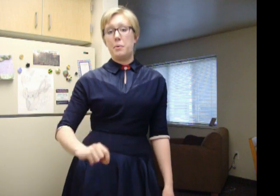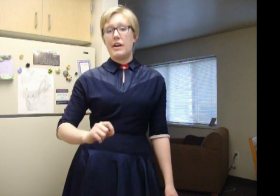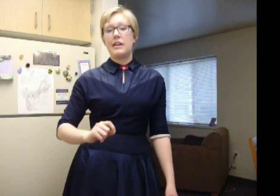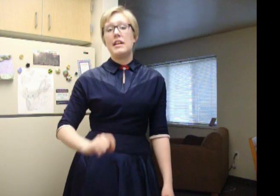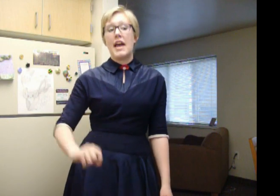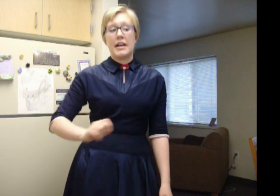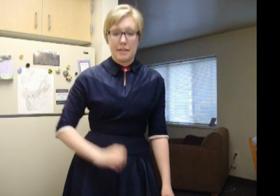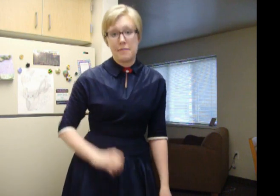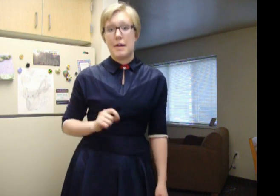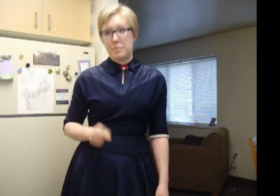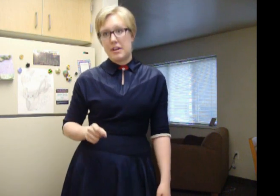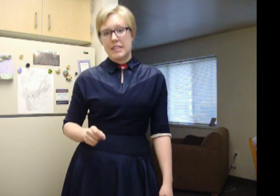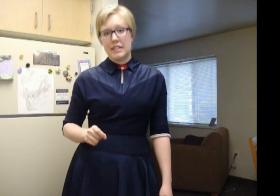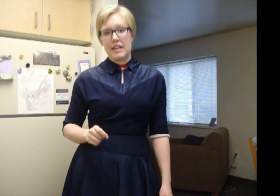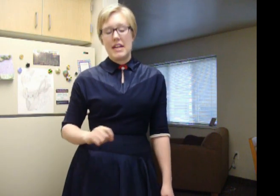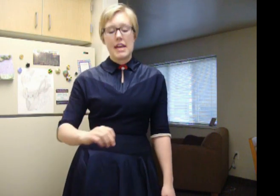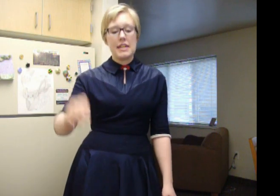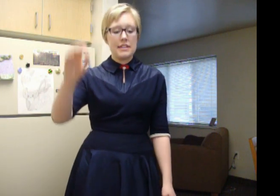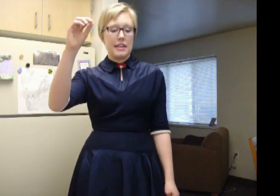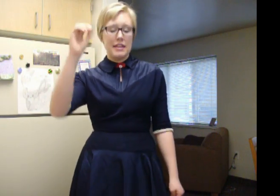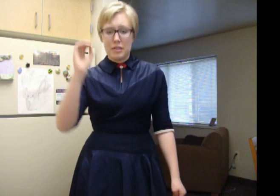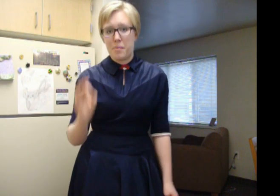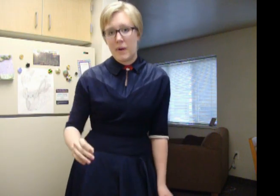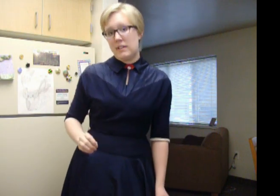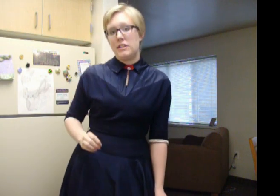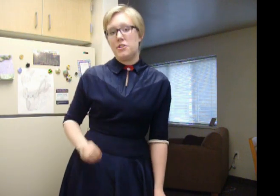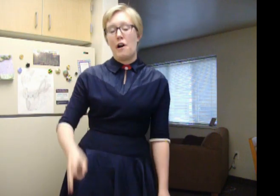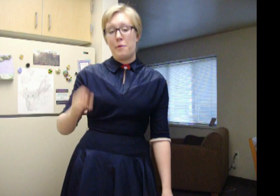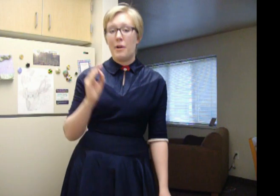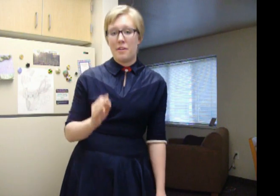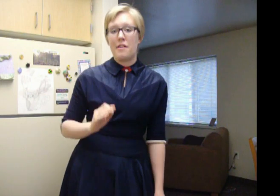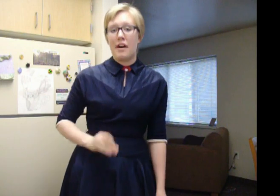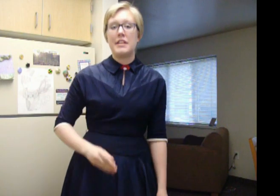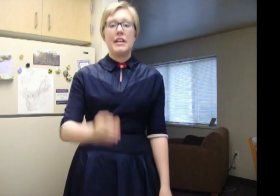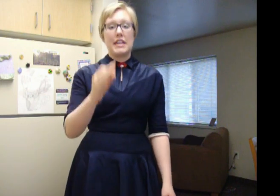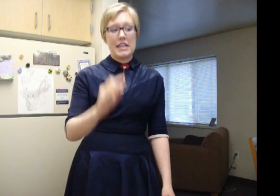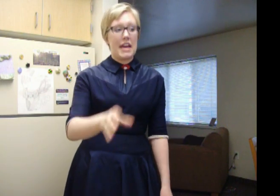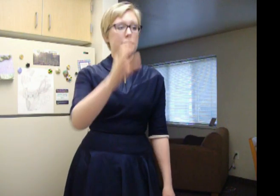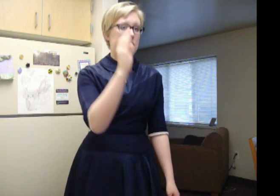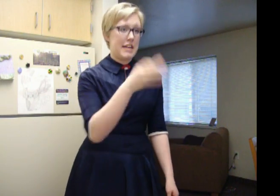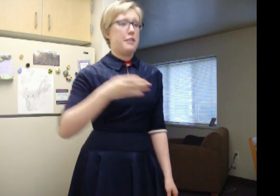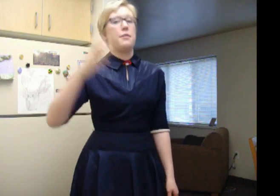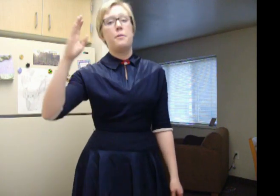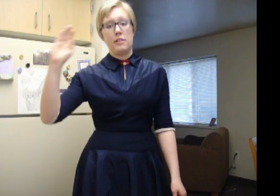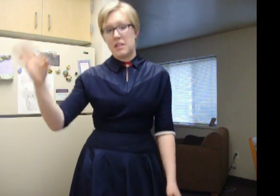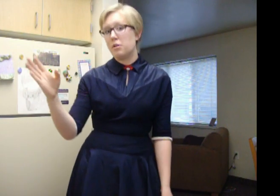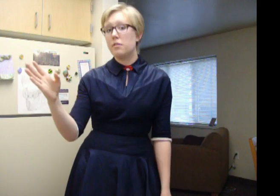boy except for that boy. It is this boy's decision on whether or not he dates Taylor or evil